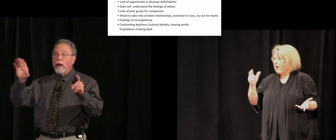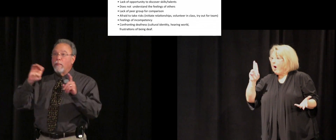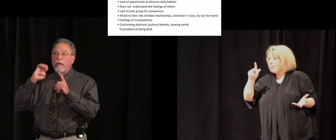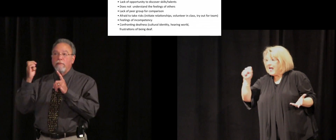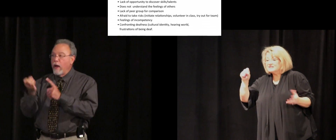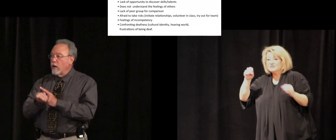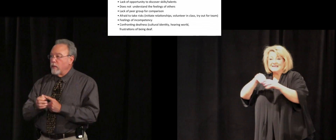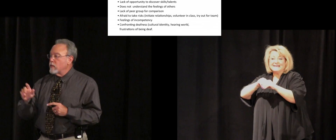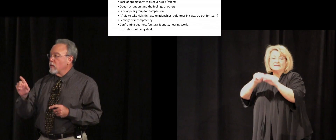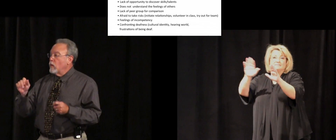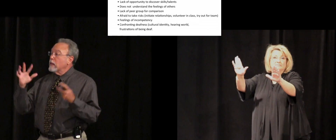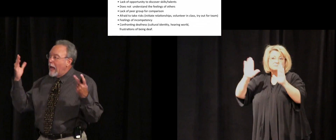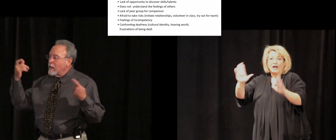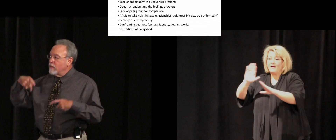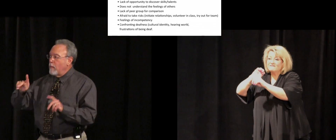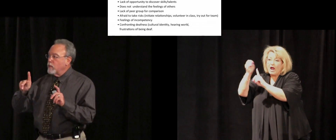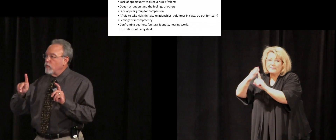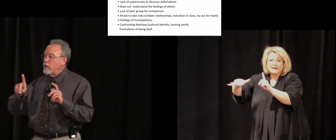And